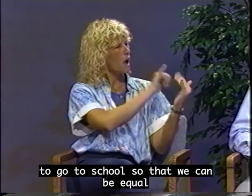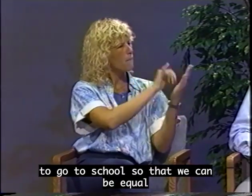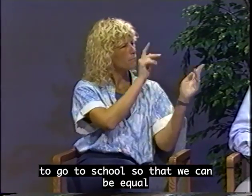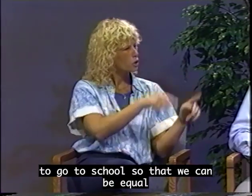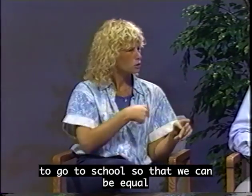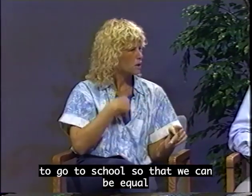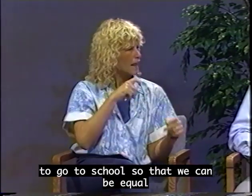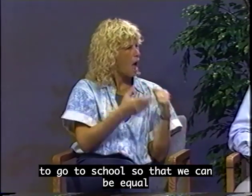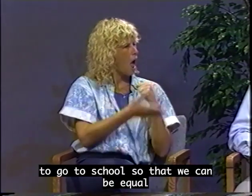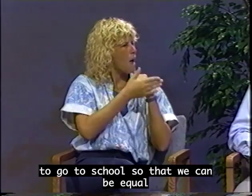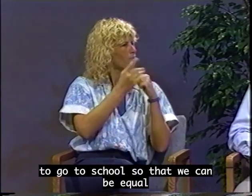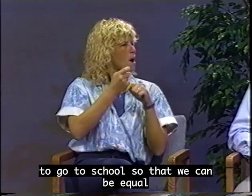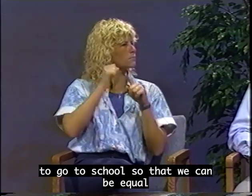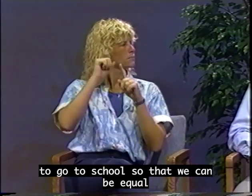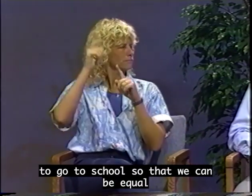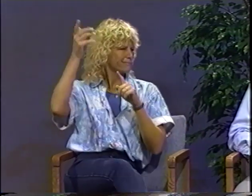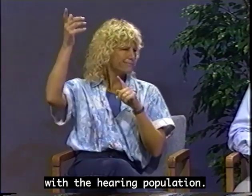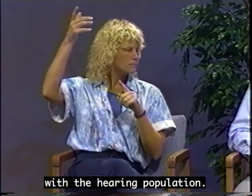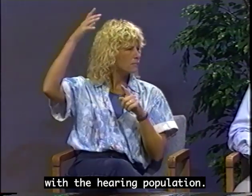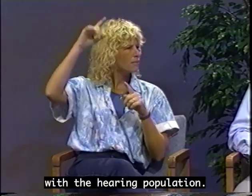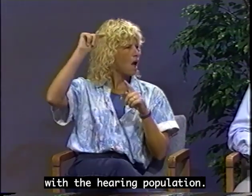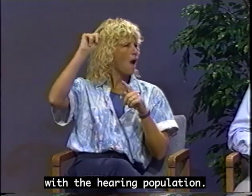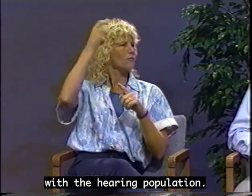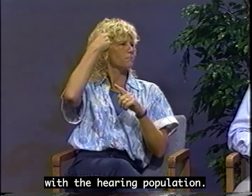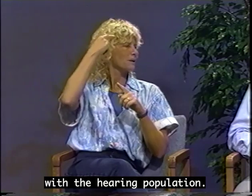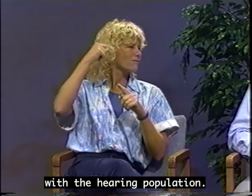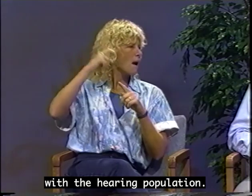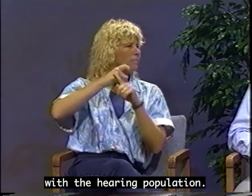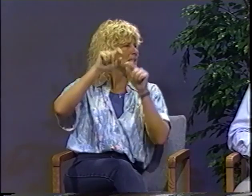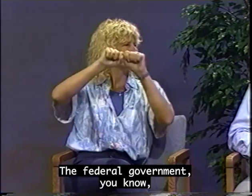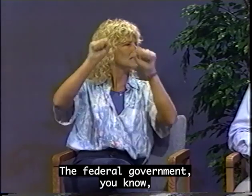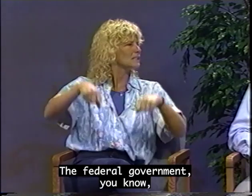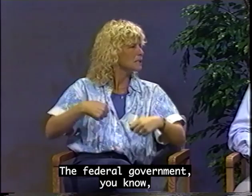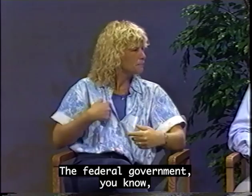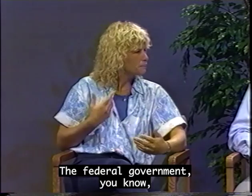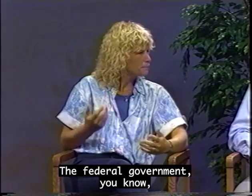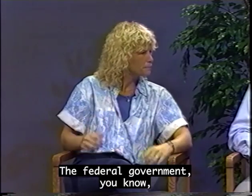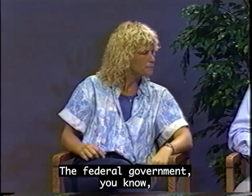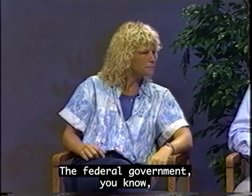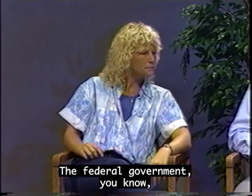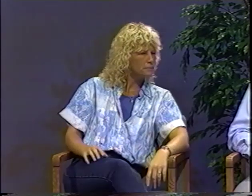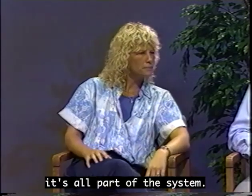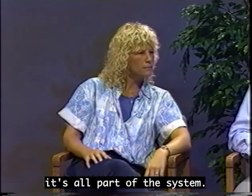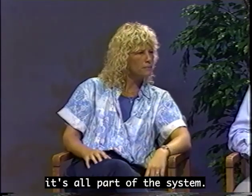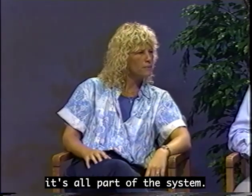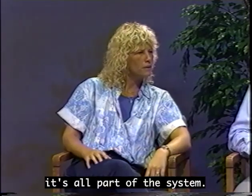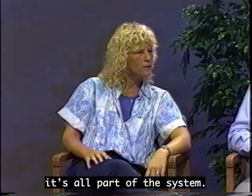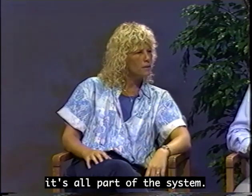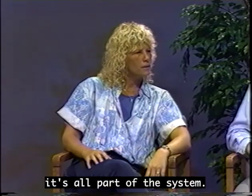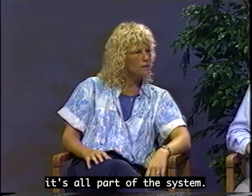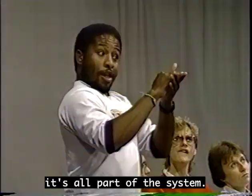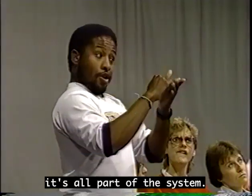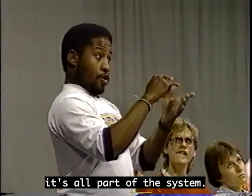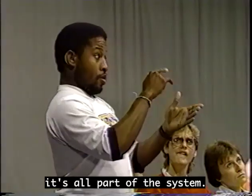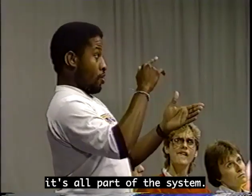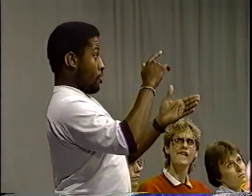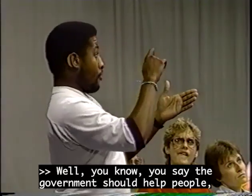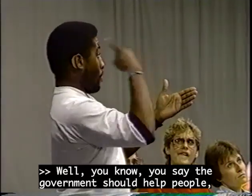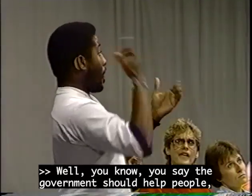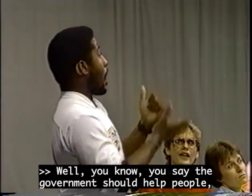go to school so that we can be equal with the hearing population. The federal government, it's all part of the